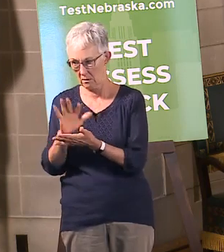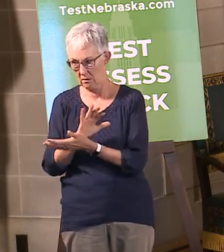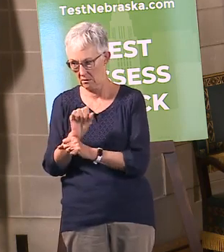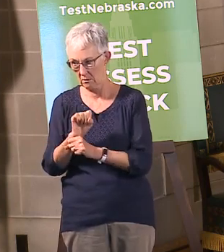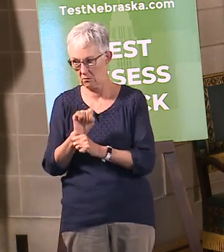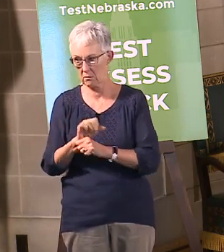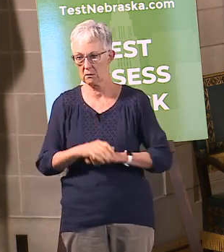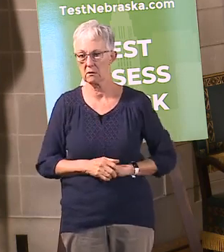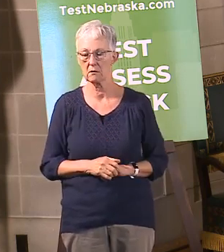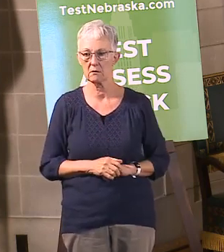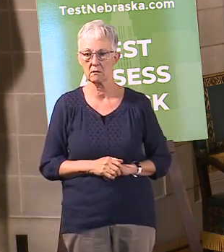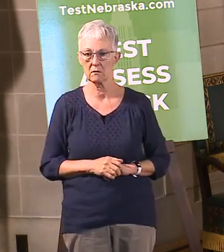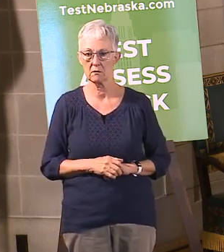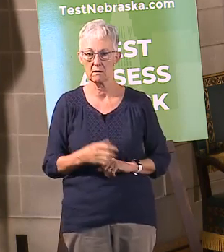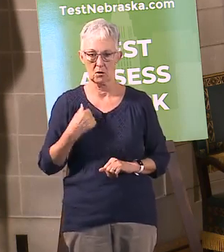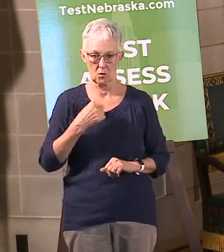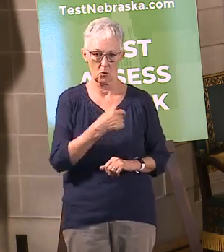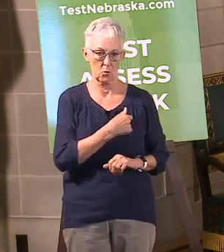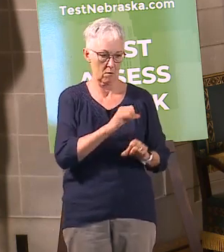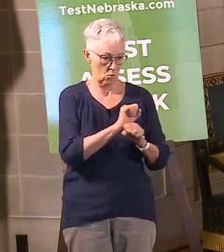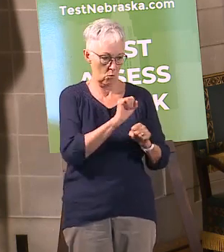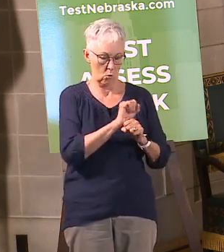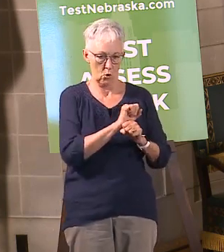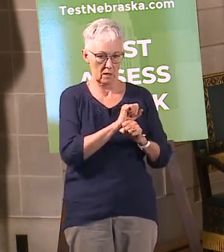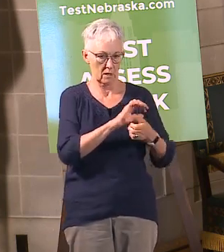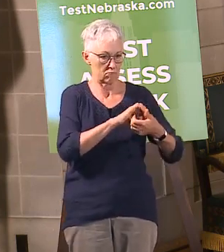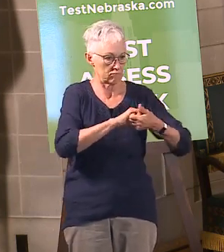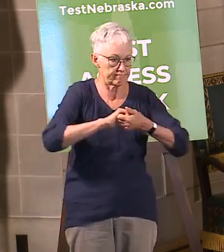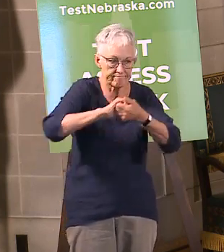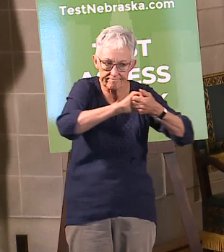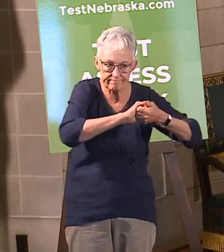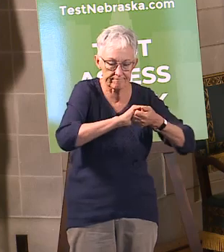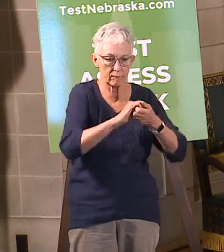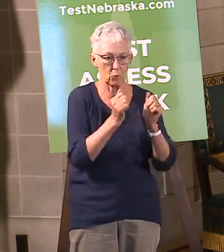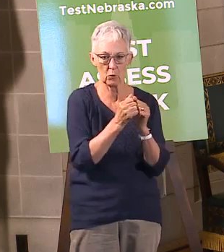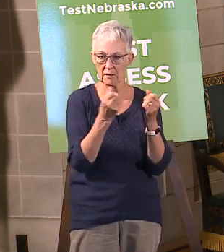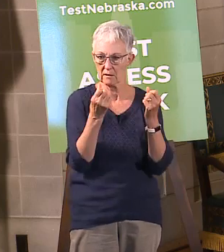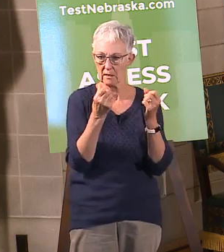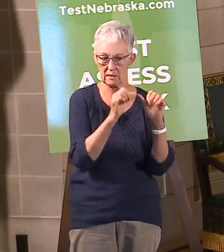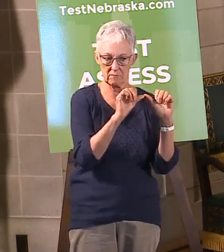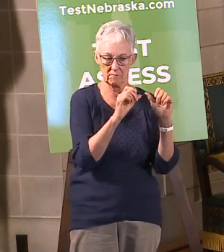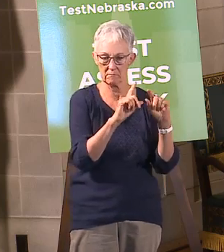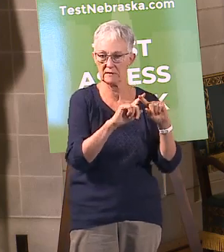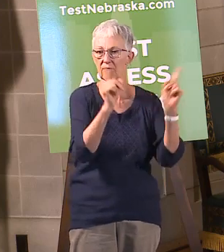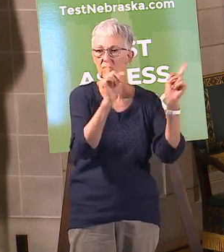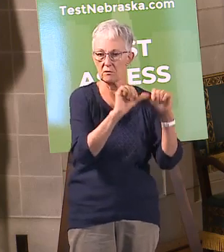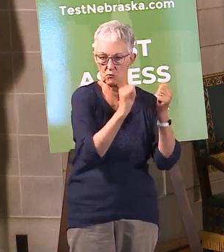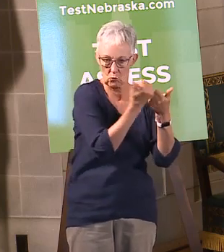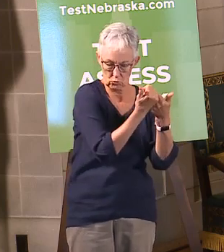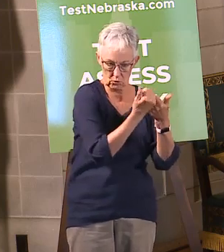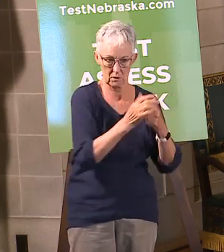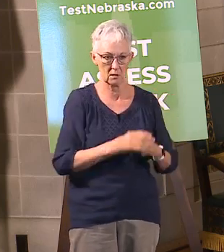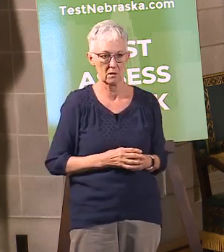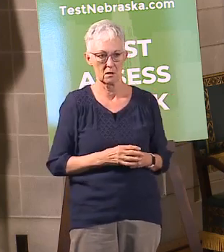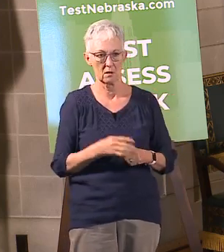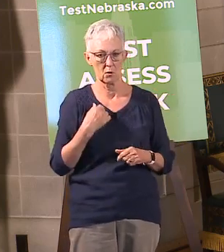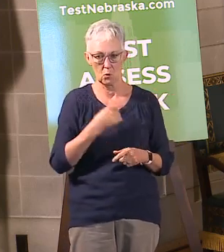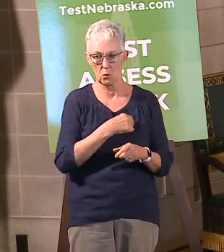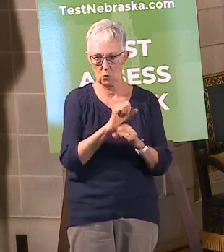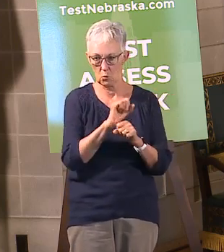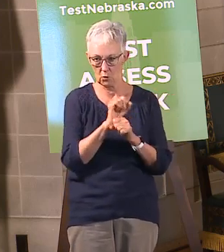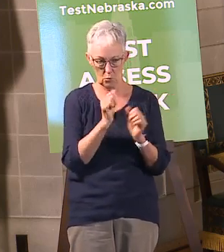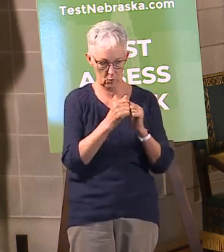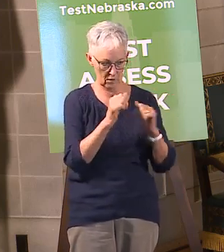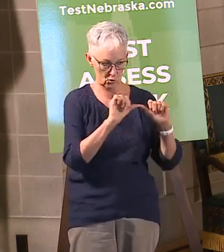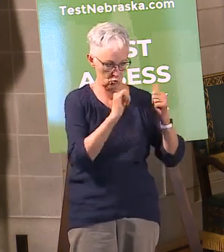We are collaborating with associations. We're working with the associations to facilitate feedback on the